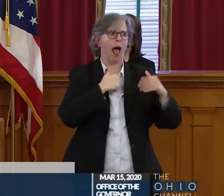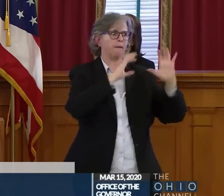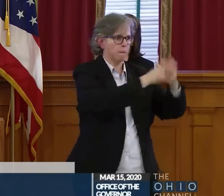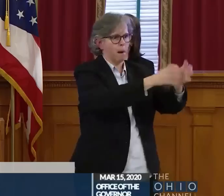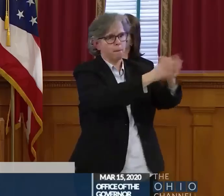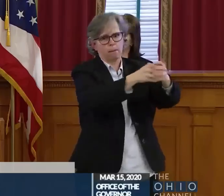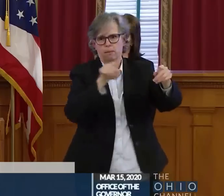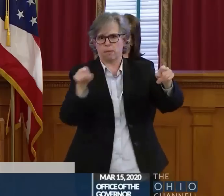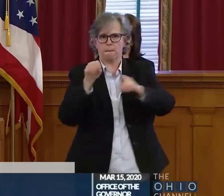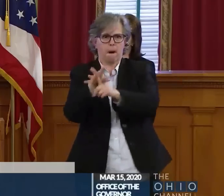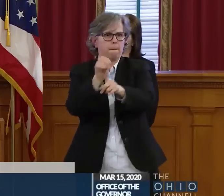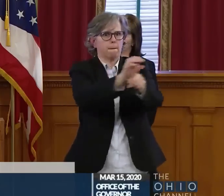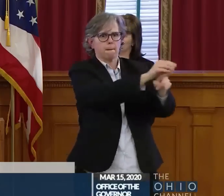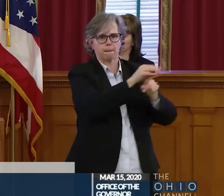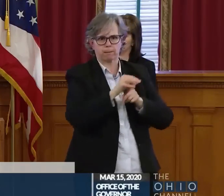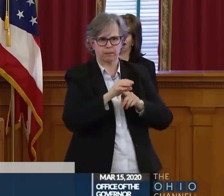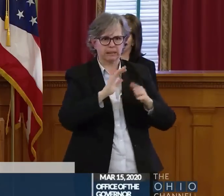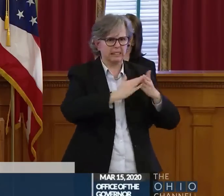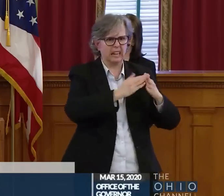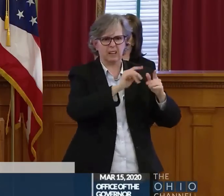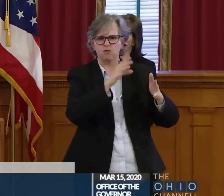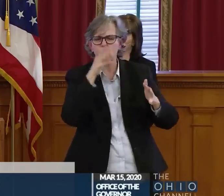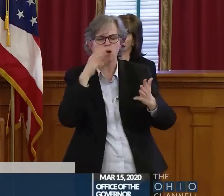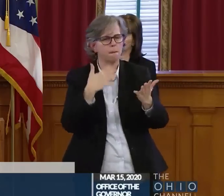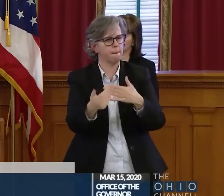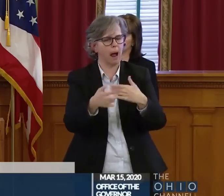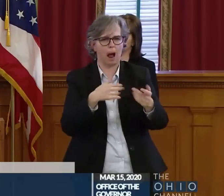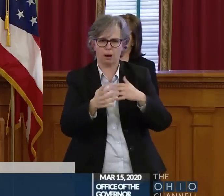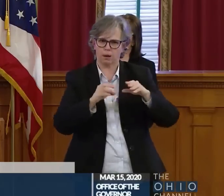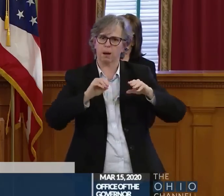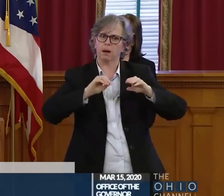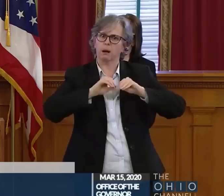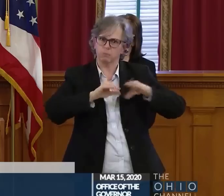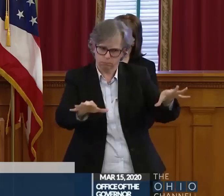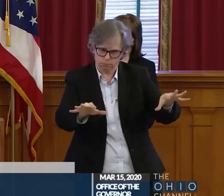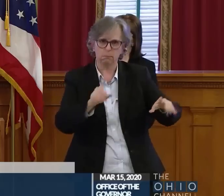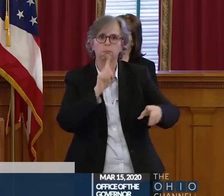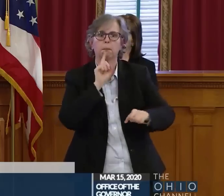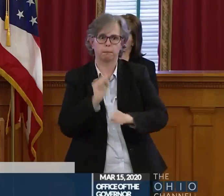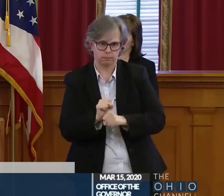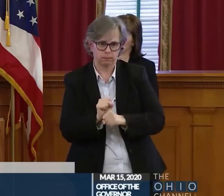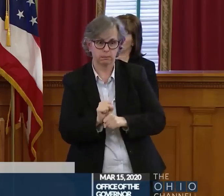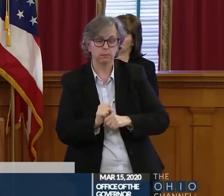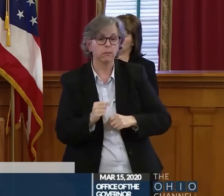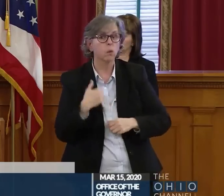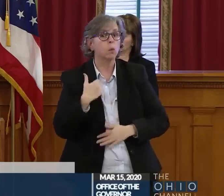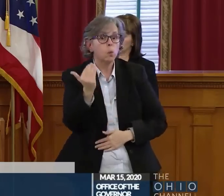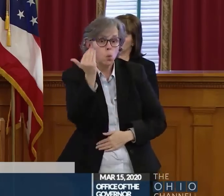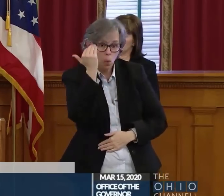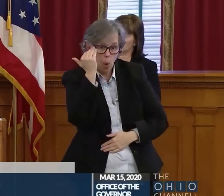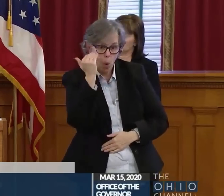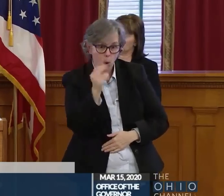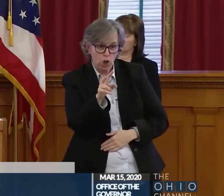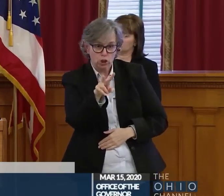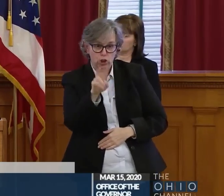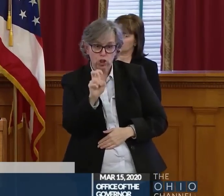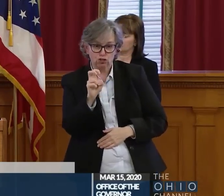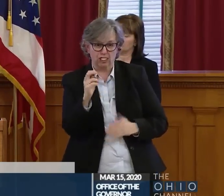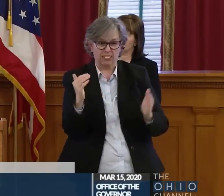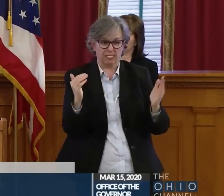over the country. We know from the first estimates that 200,000 ICU beds will be needed